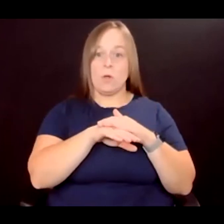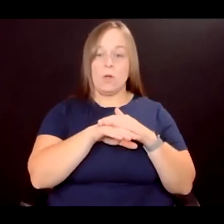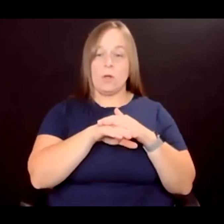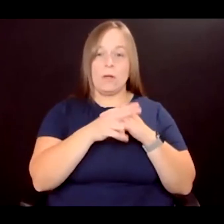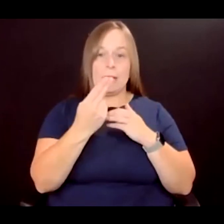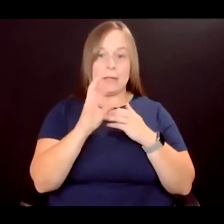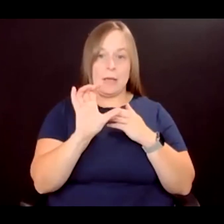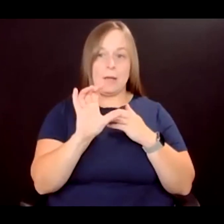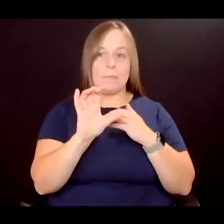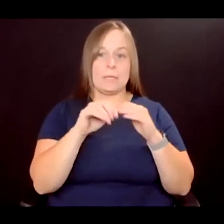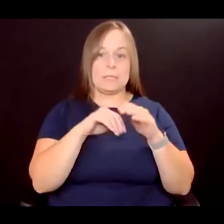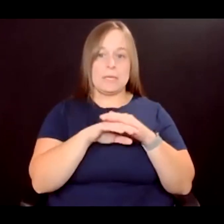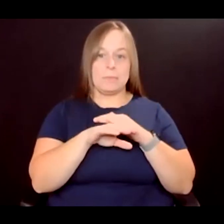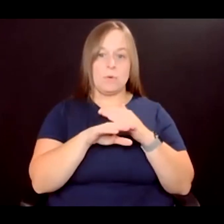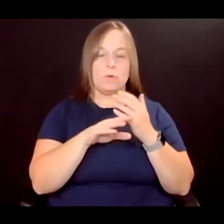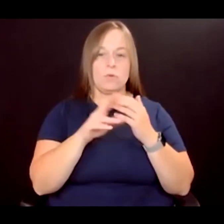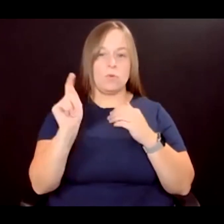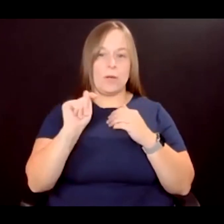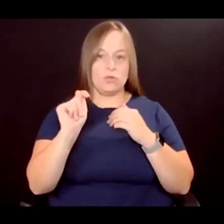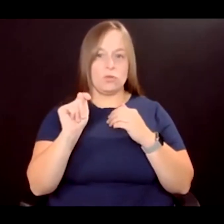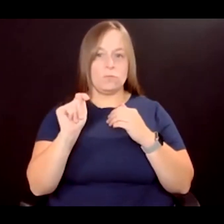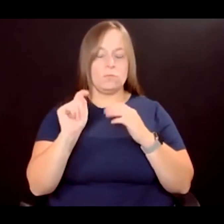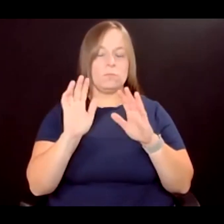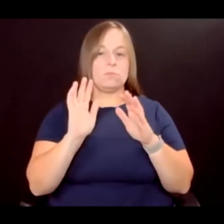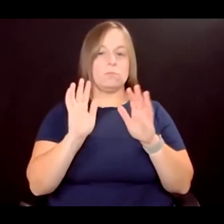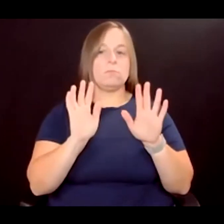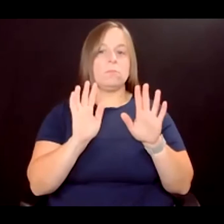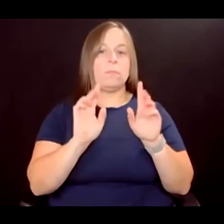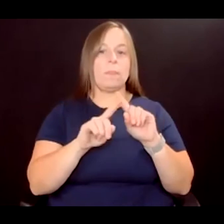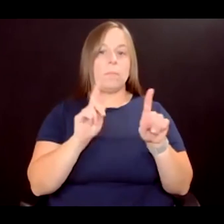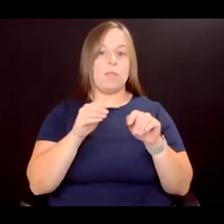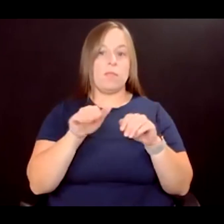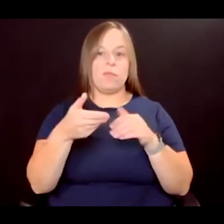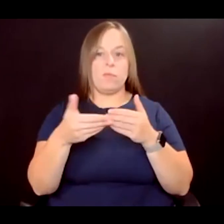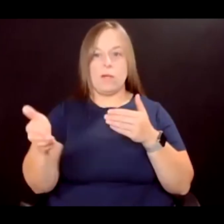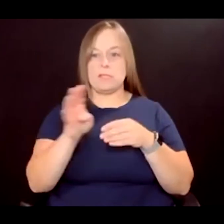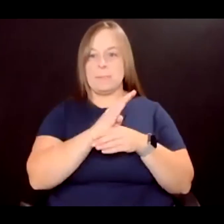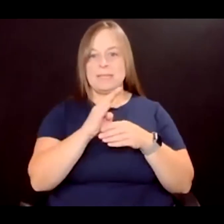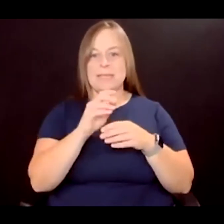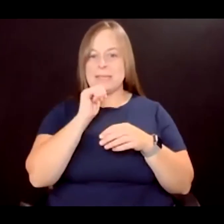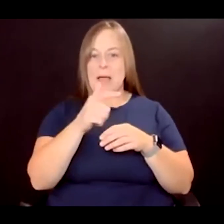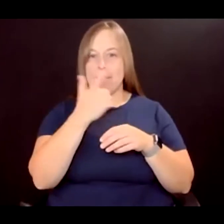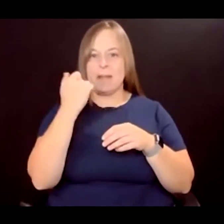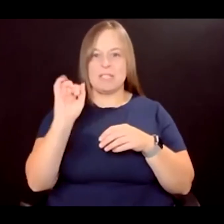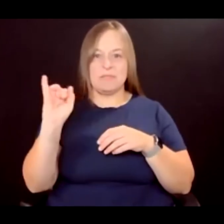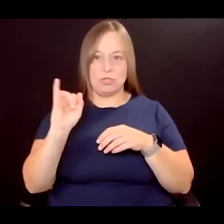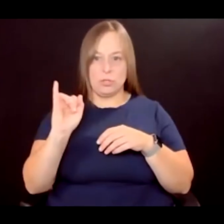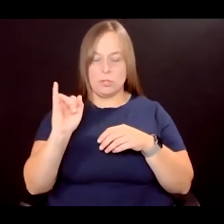is too, we might still, have those positions filled as of right now. Are they doing the right work?